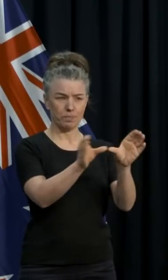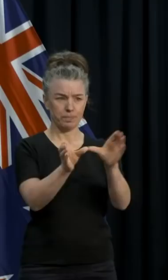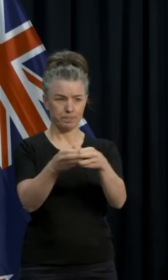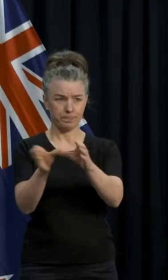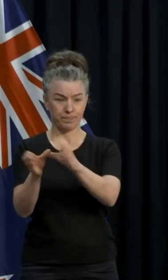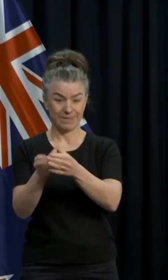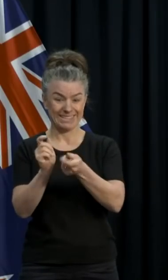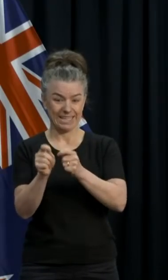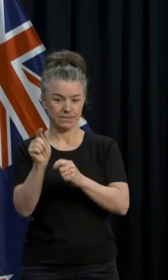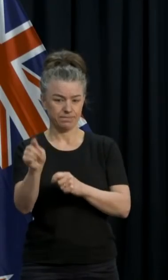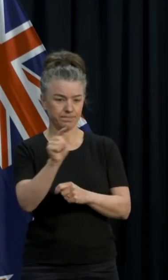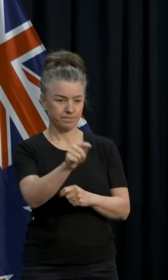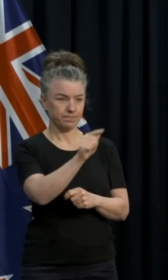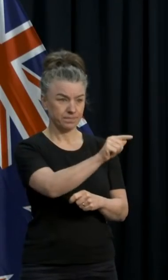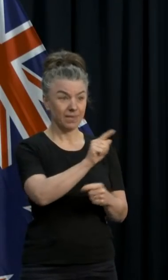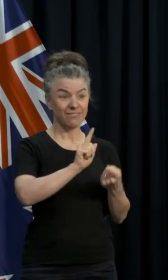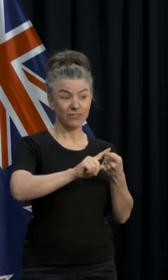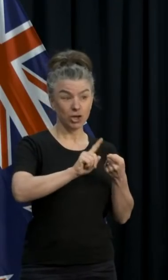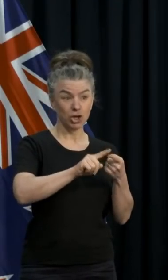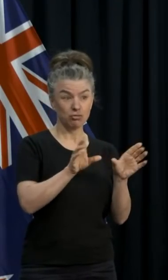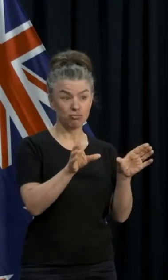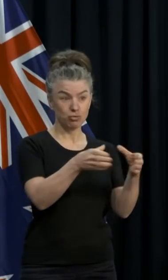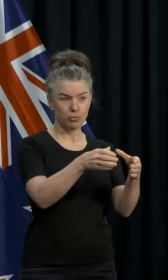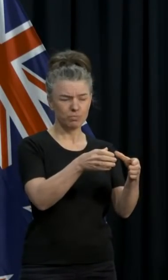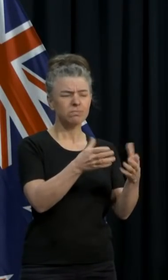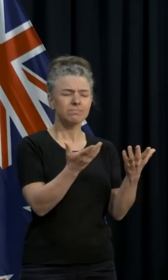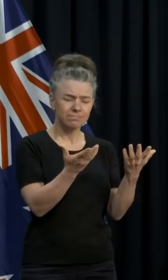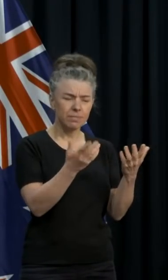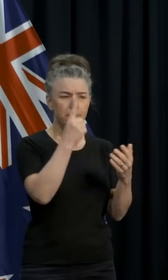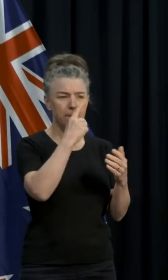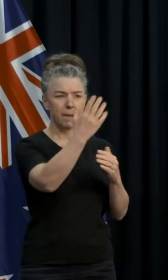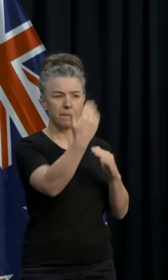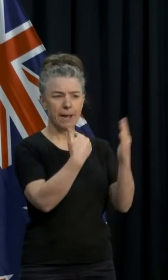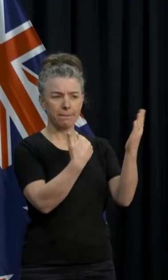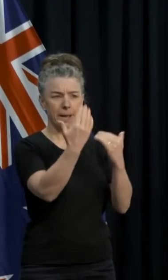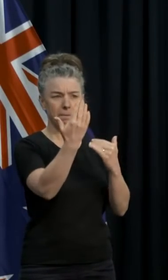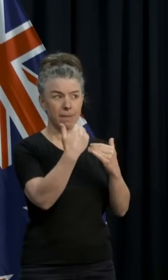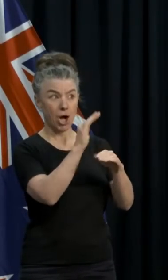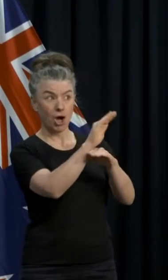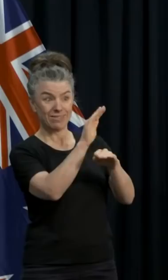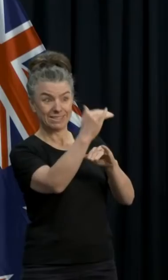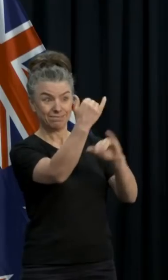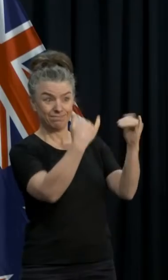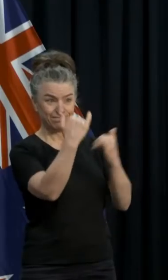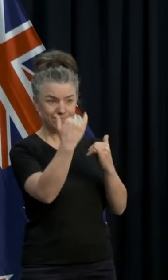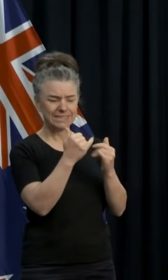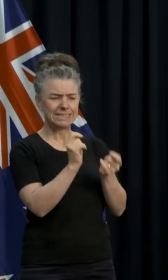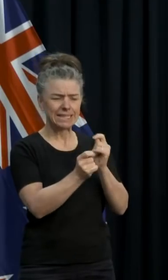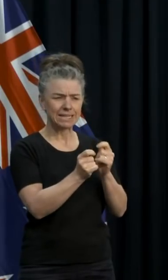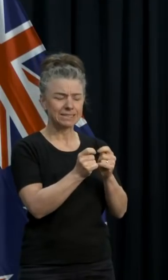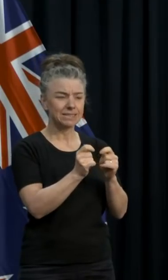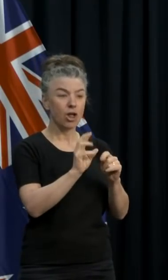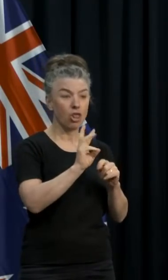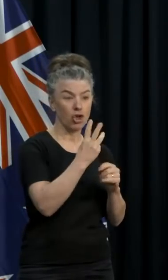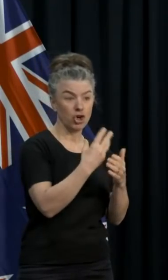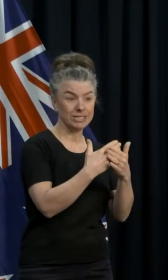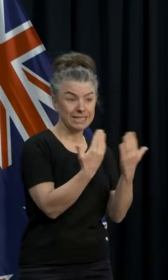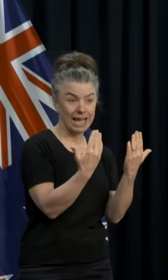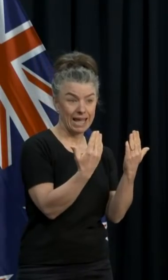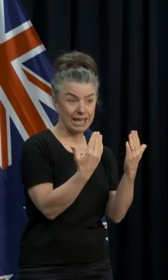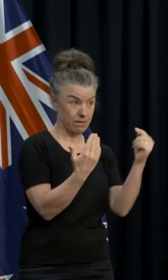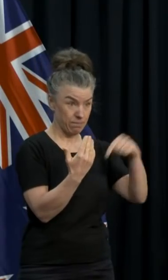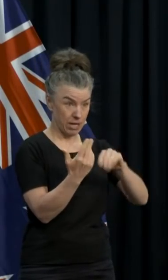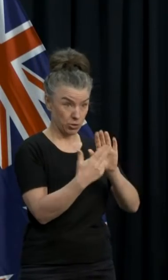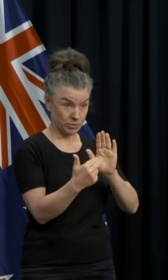being tested. The first of these, of course, is all our returnees who are tested at day 3 and day 12, or around